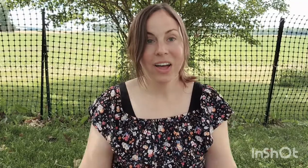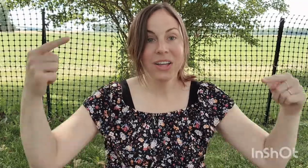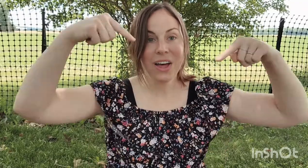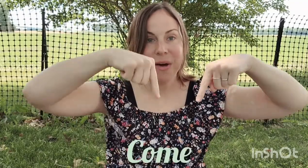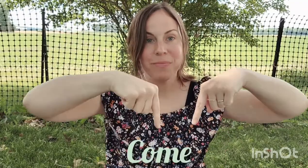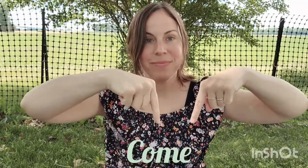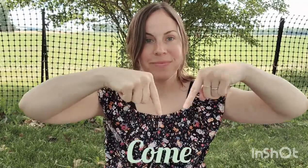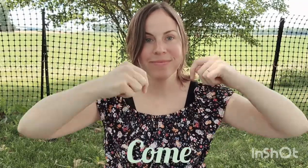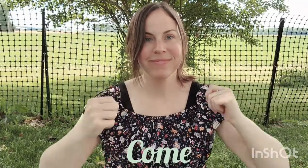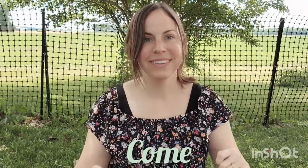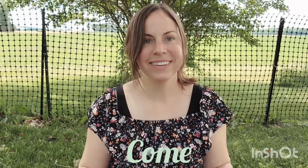Come.